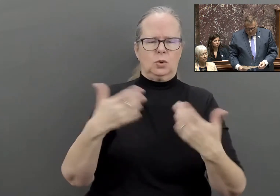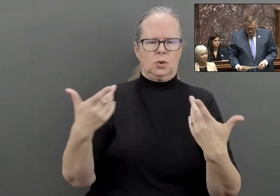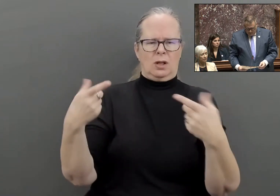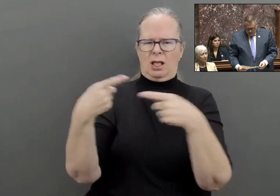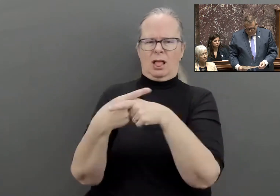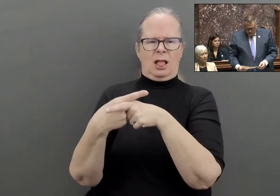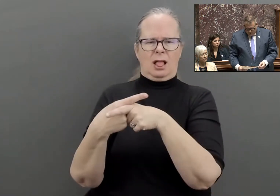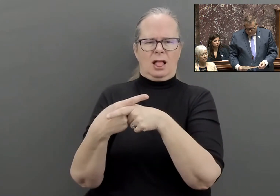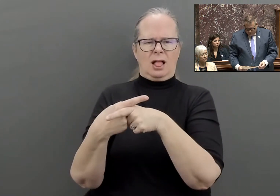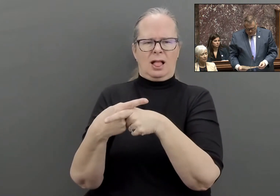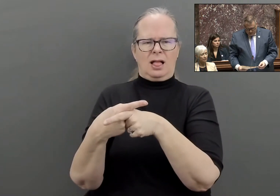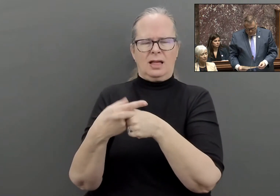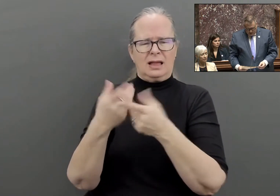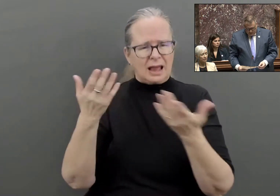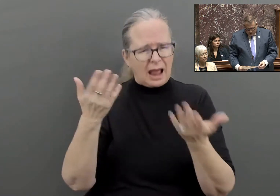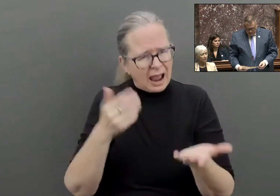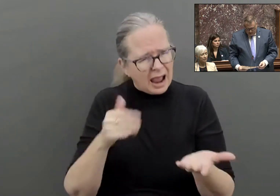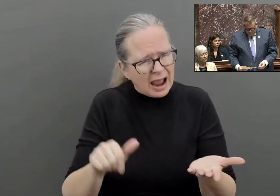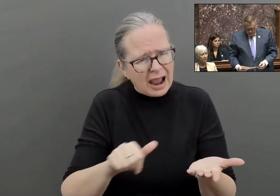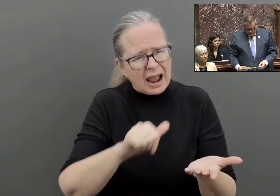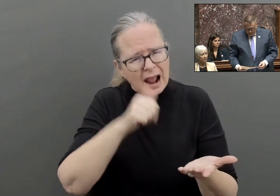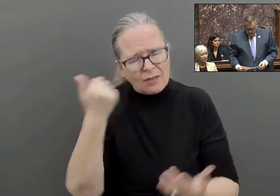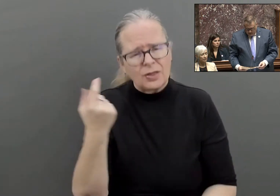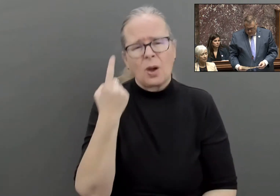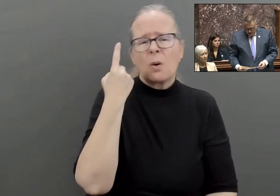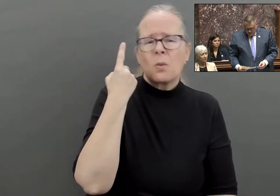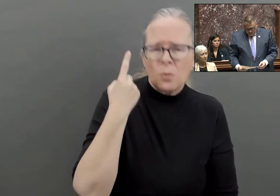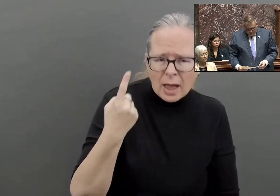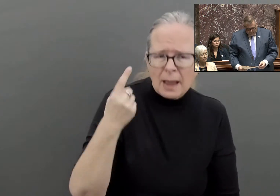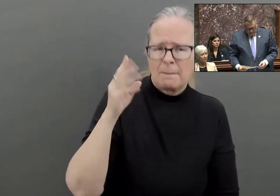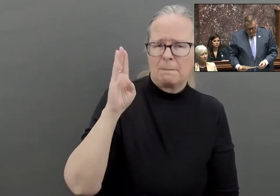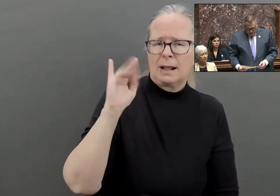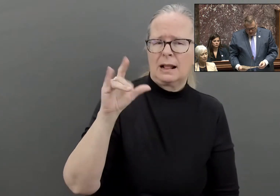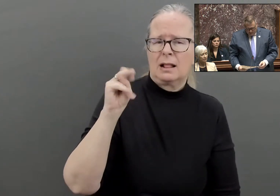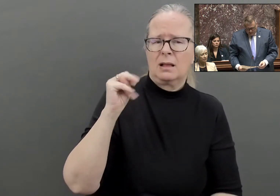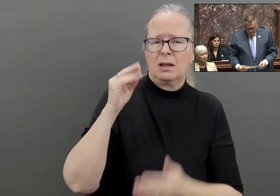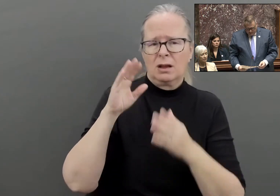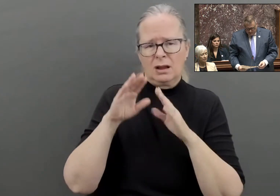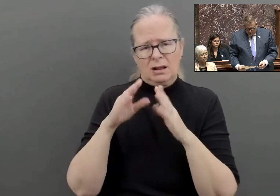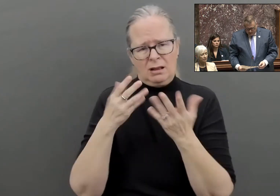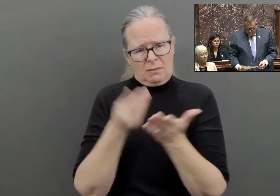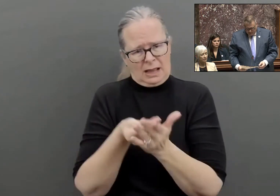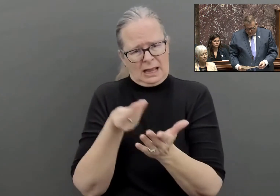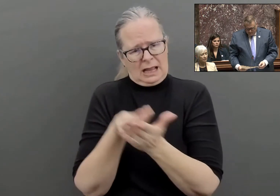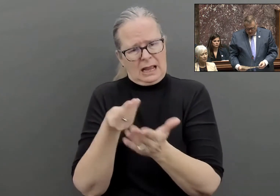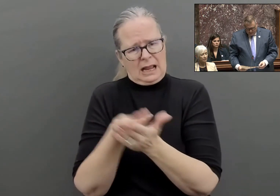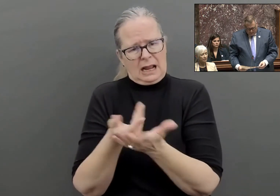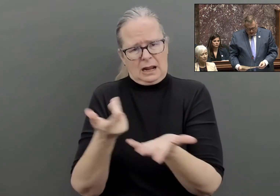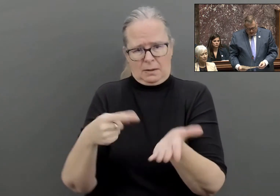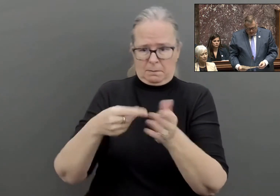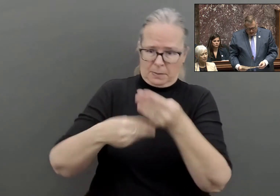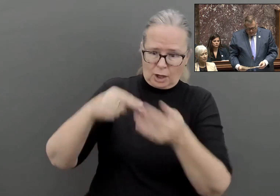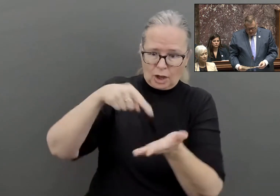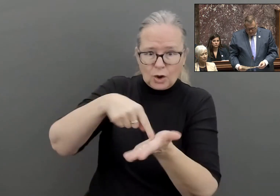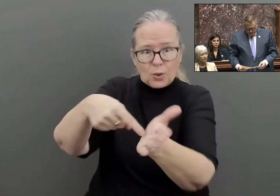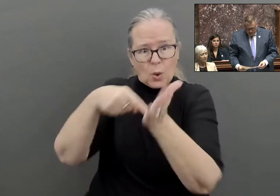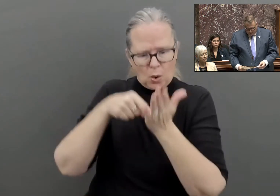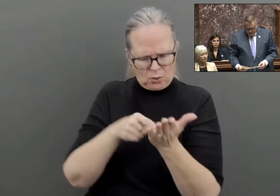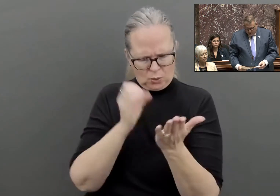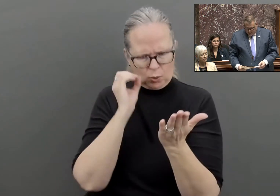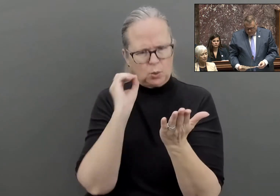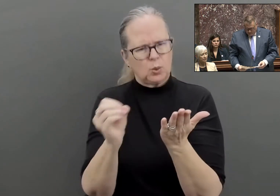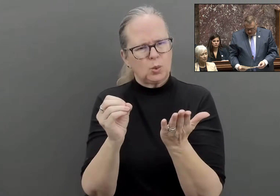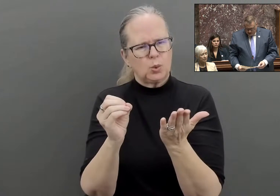The request from the official opposition is really quite straightforward. Main estimates should be paused until such a time as the government can provide an accurate